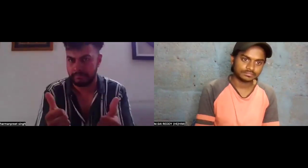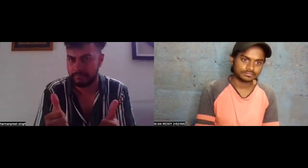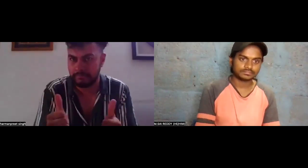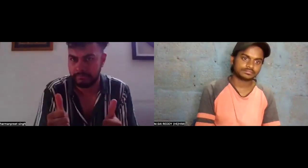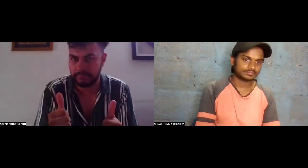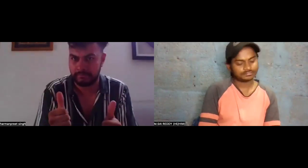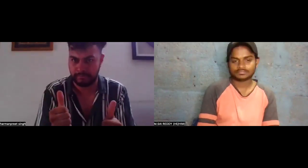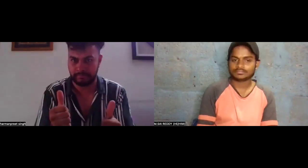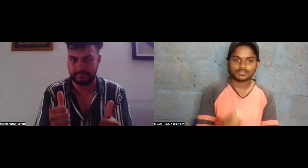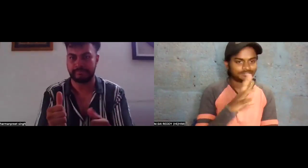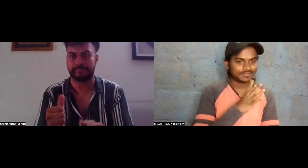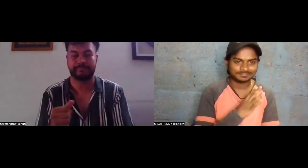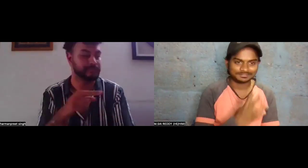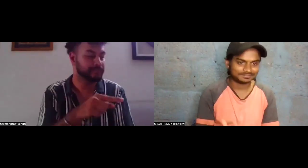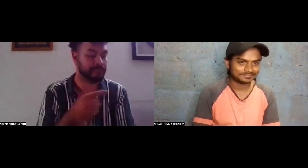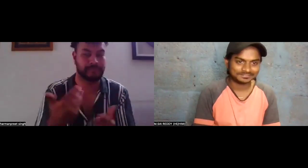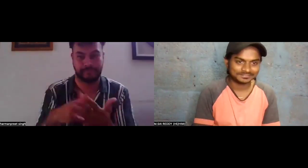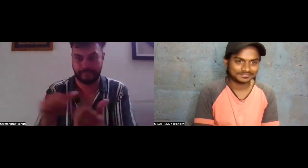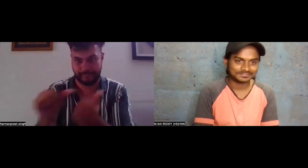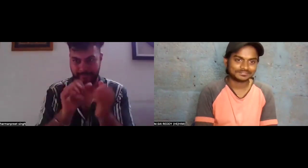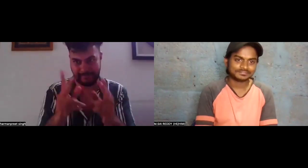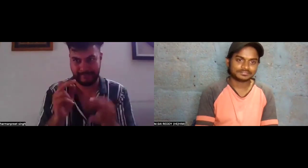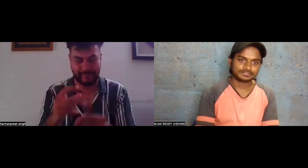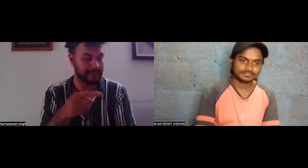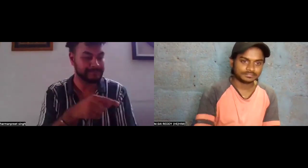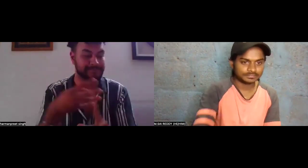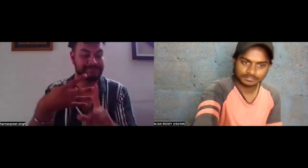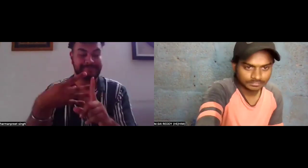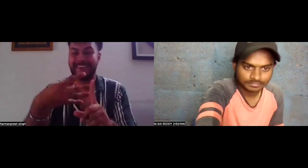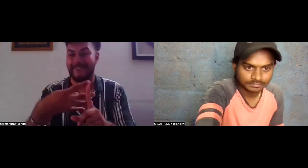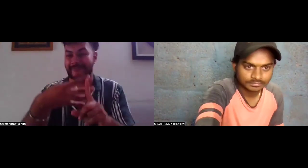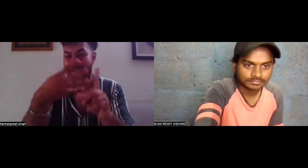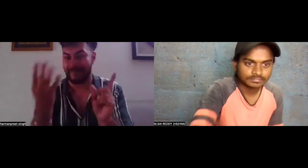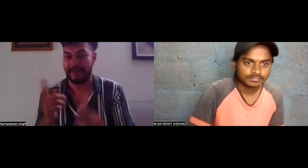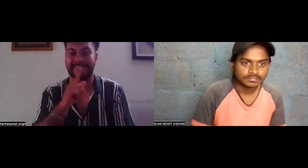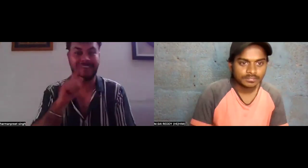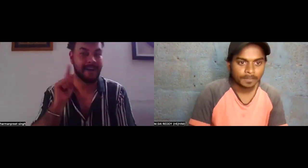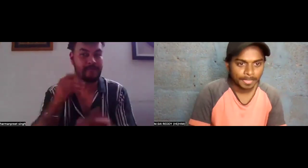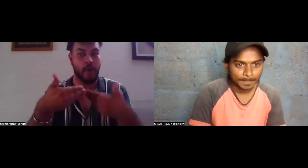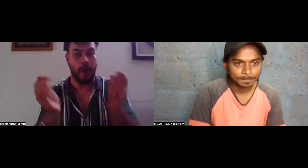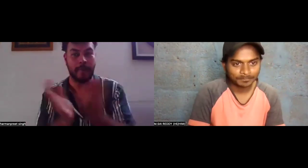you can ask me once again. I will explain the question. Okay, let me sign the question once again.